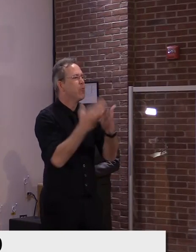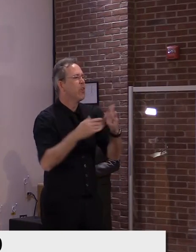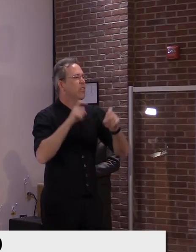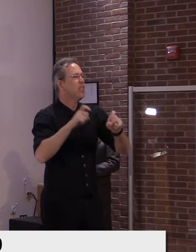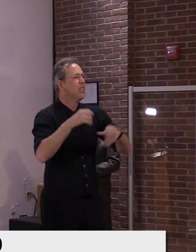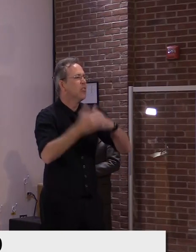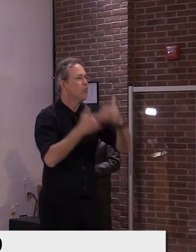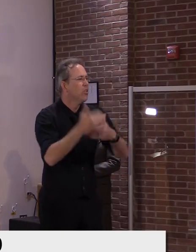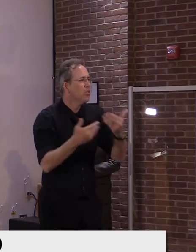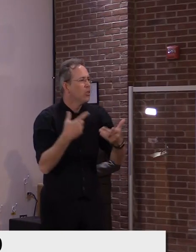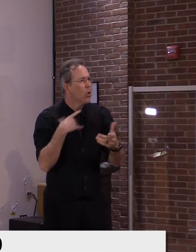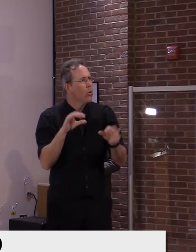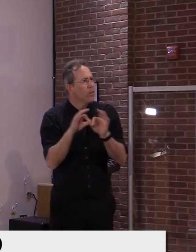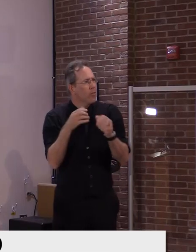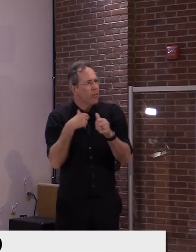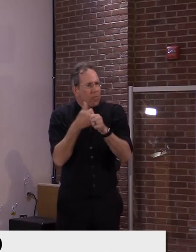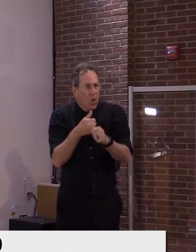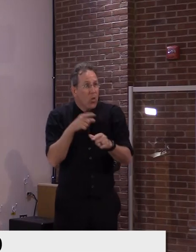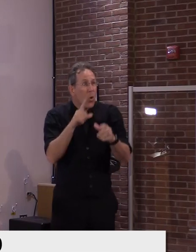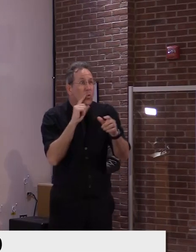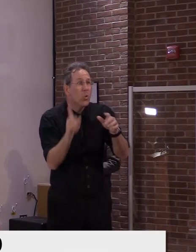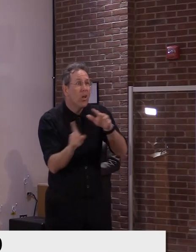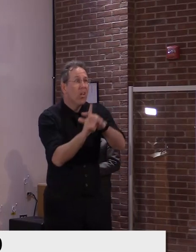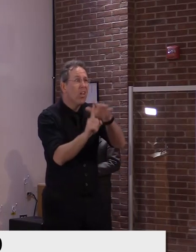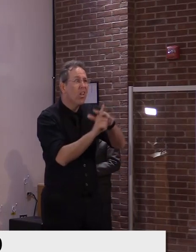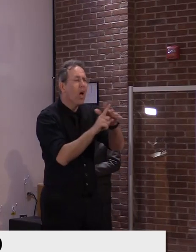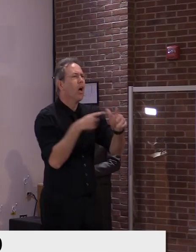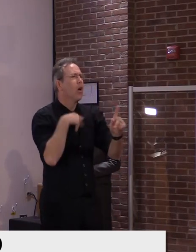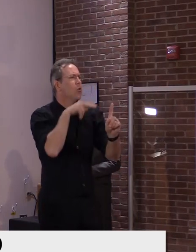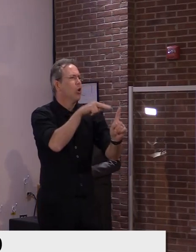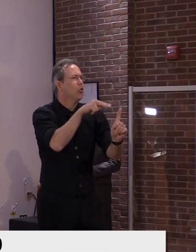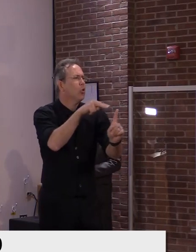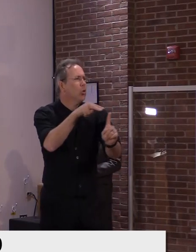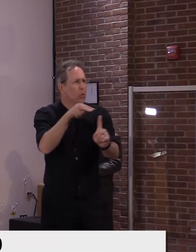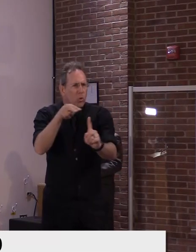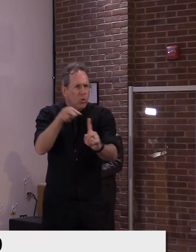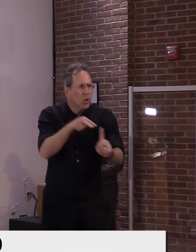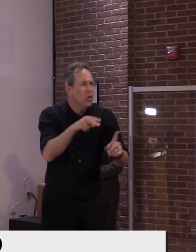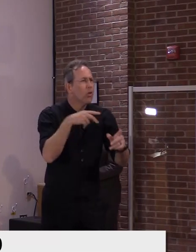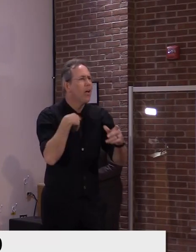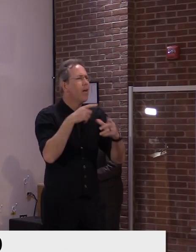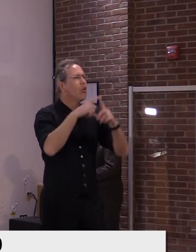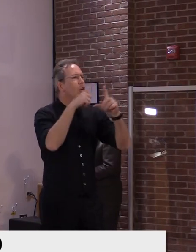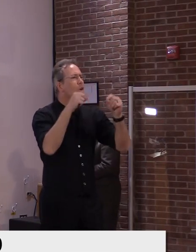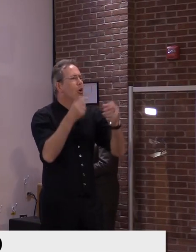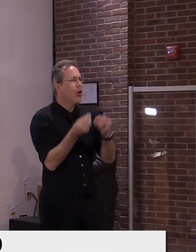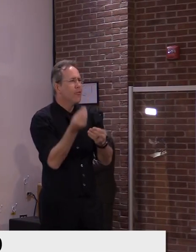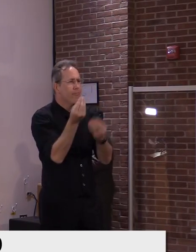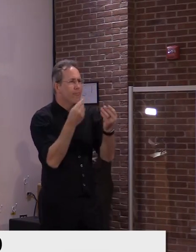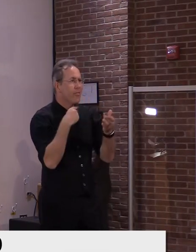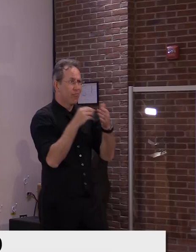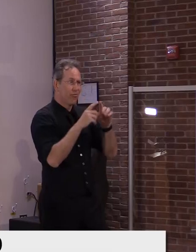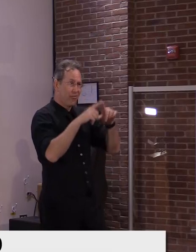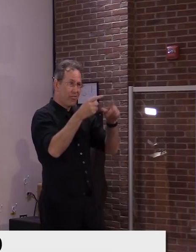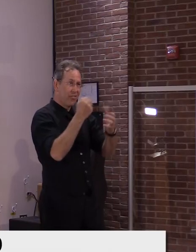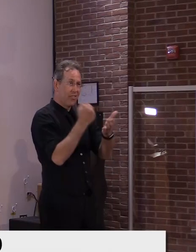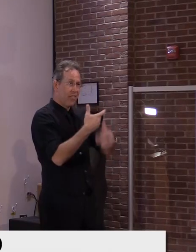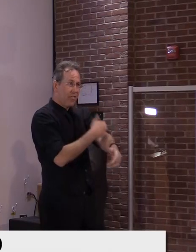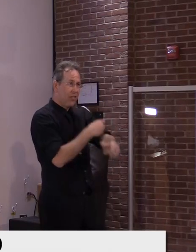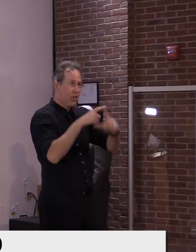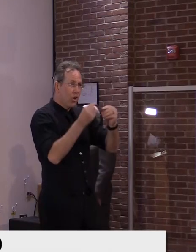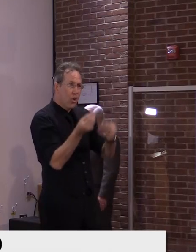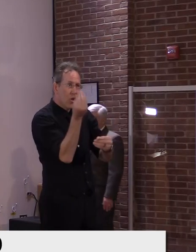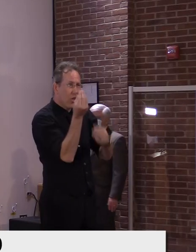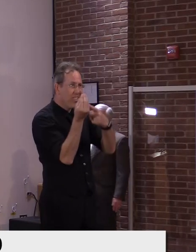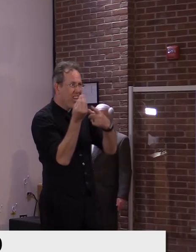chronically. That's why the people who are in the studies are still being followed as potential